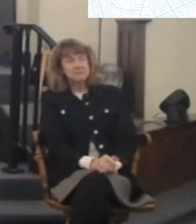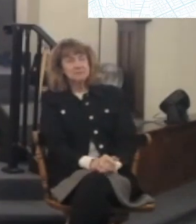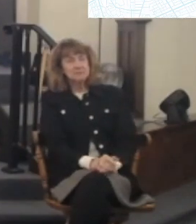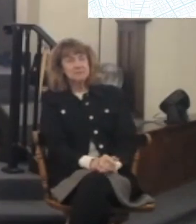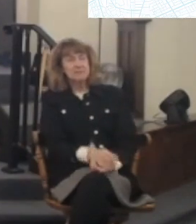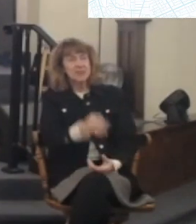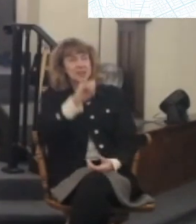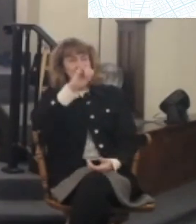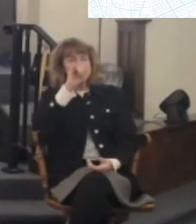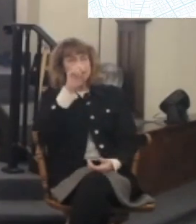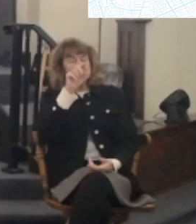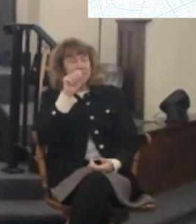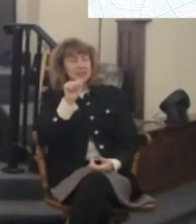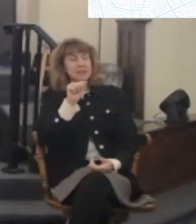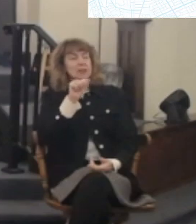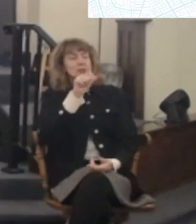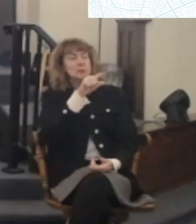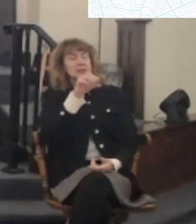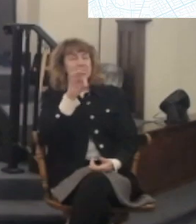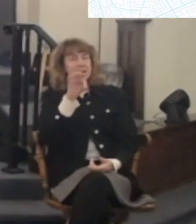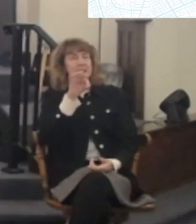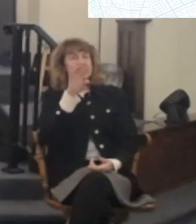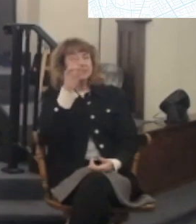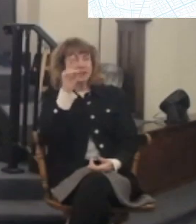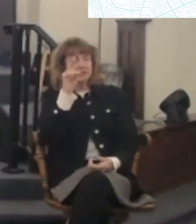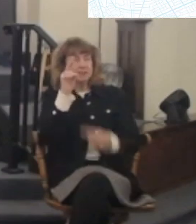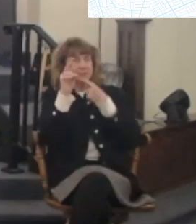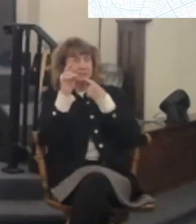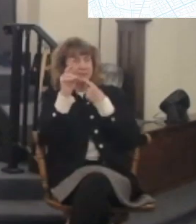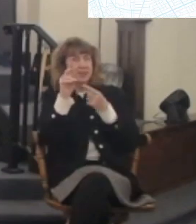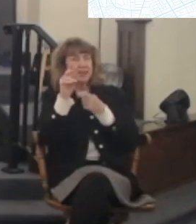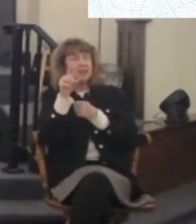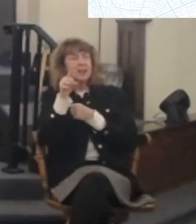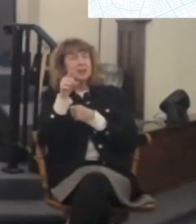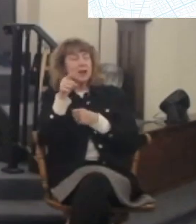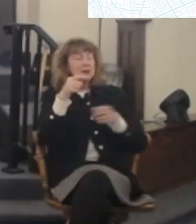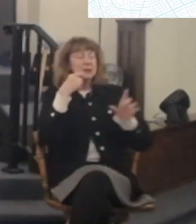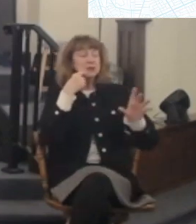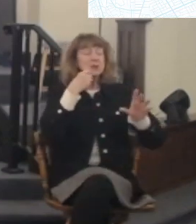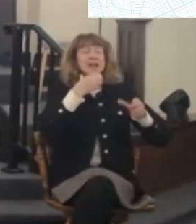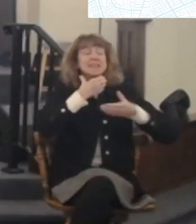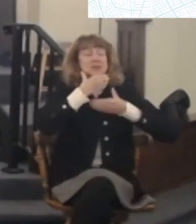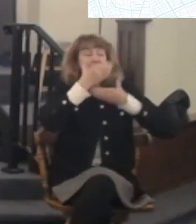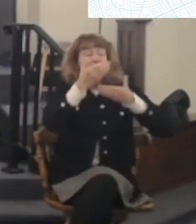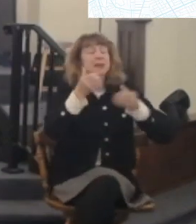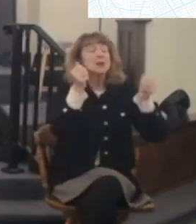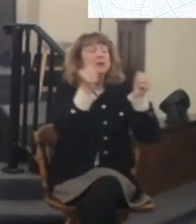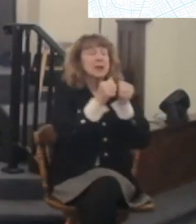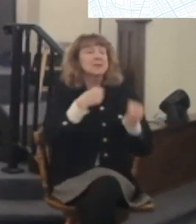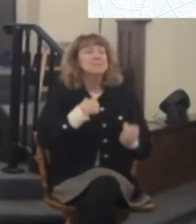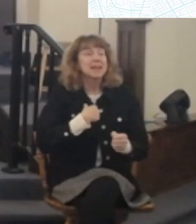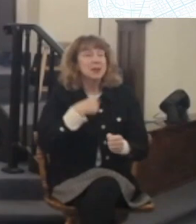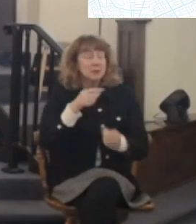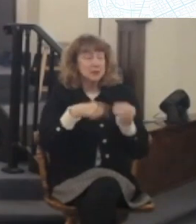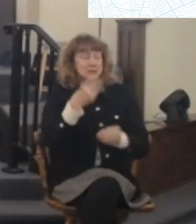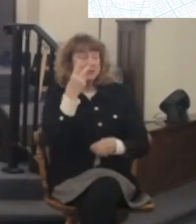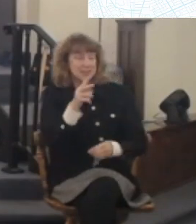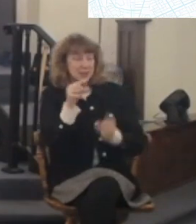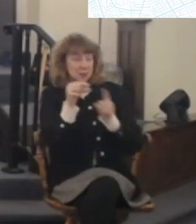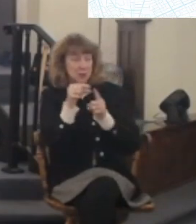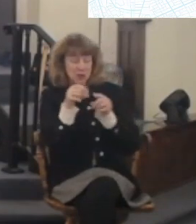is Jeremiah 29:7. And I want you to shout it with the underlying words when we get to